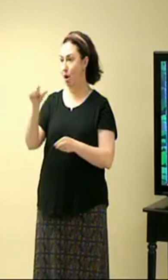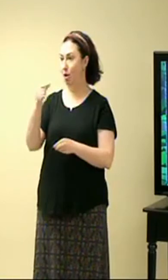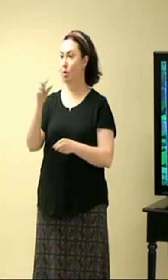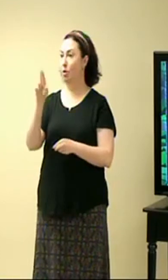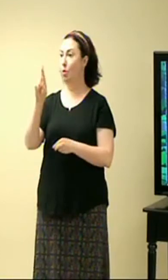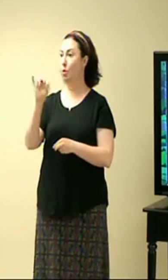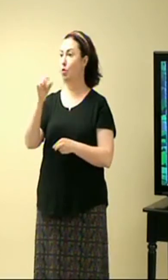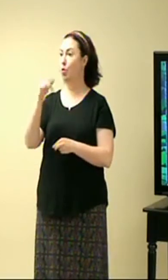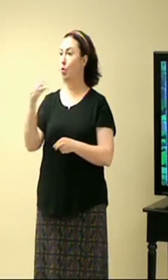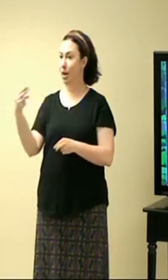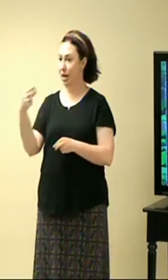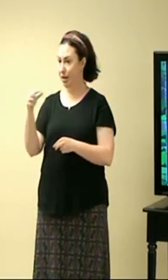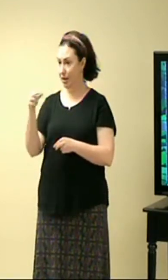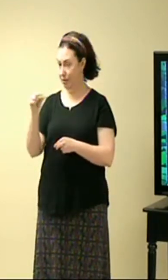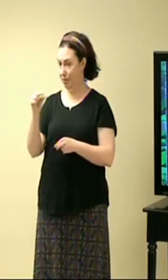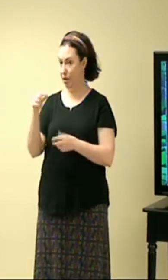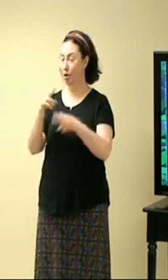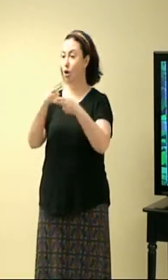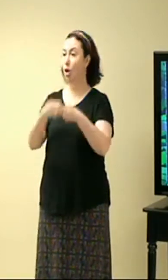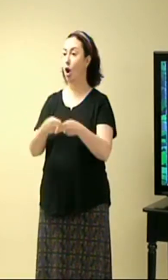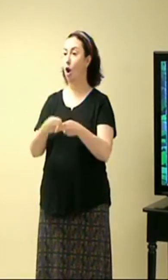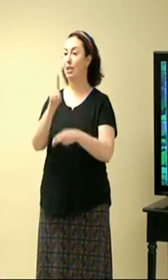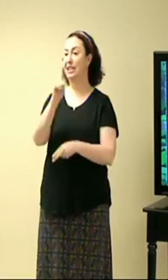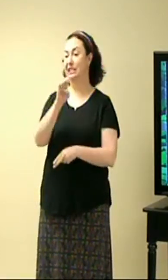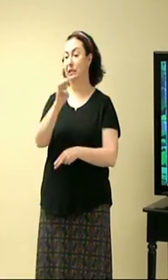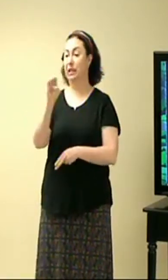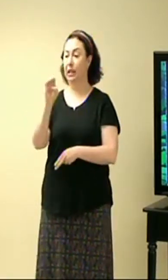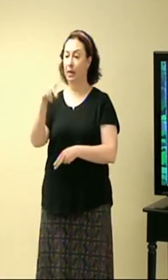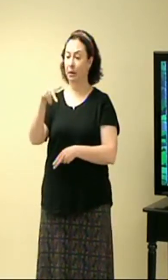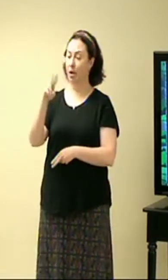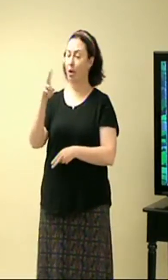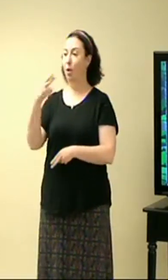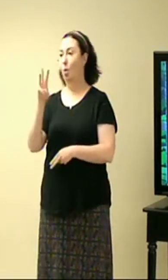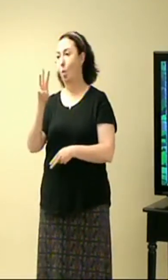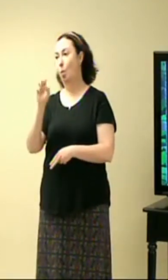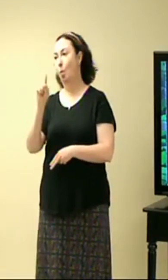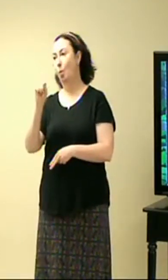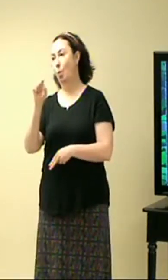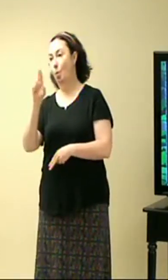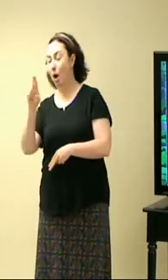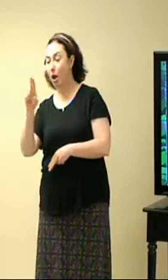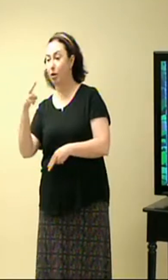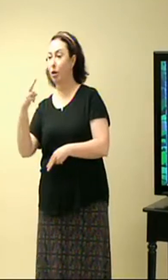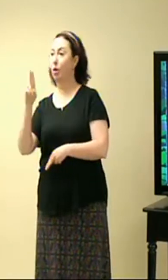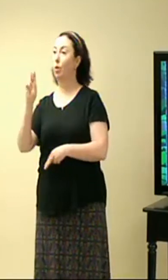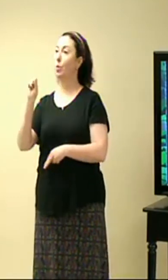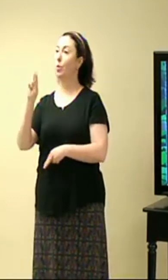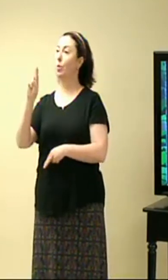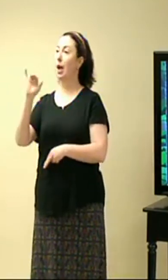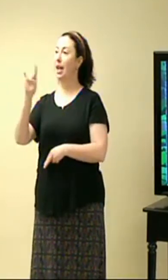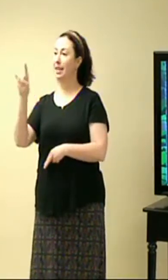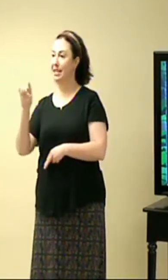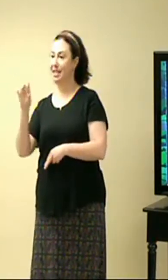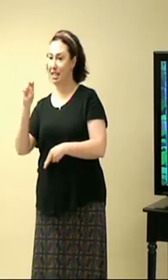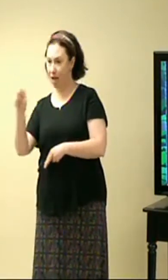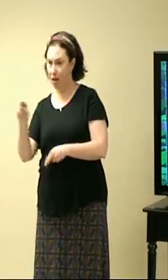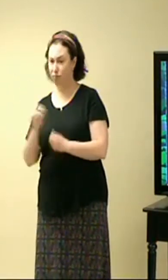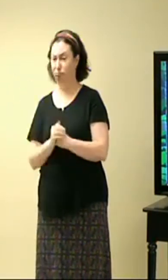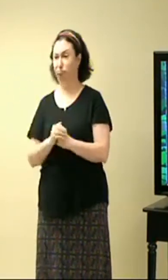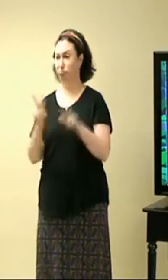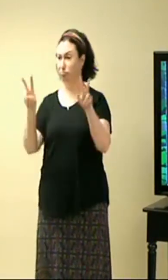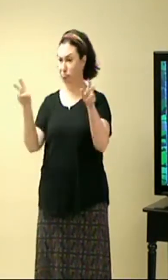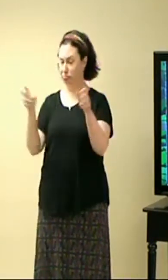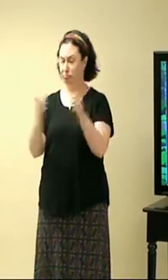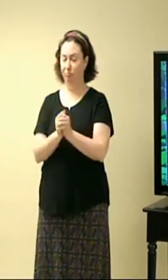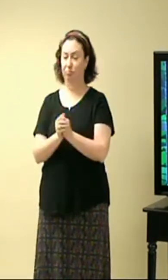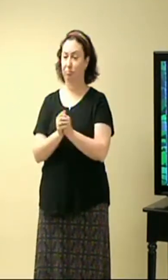Horizon. Deepwater Horizon was an oil rig off the Gulf of Mexico in 2010. And what an oil rig does is it drills down into